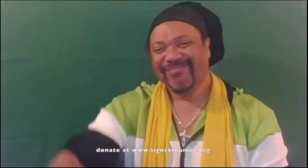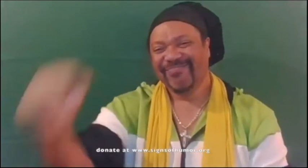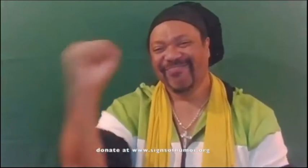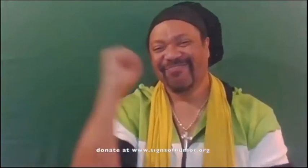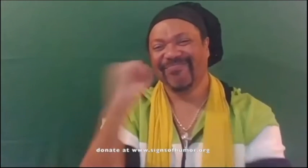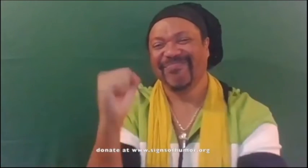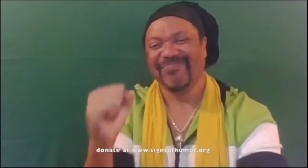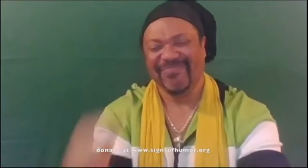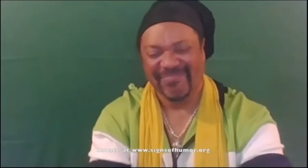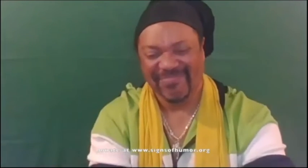better.